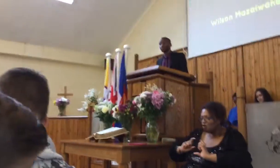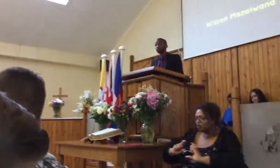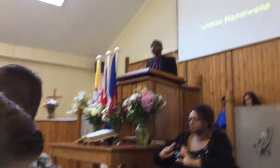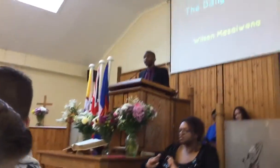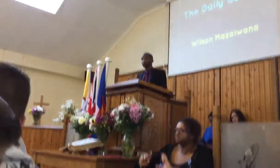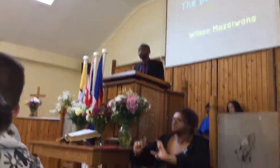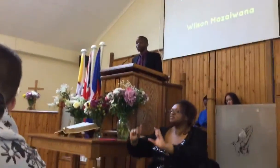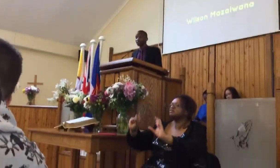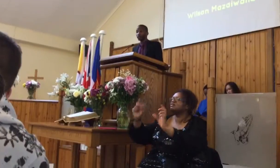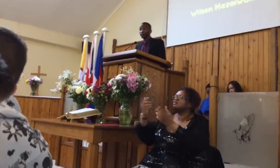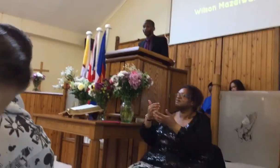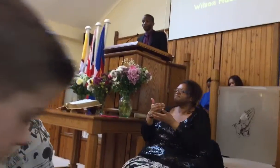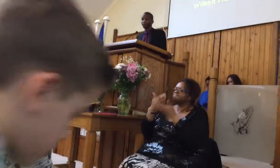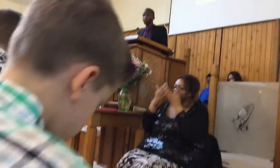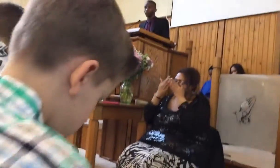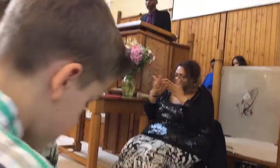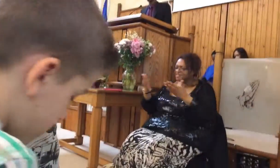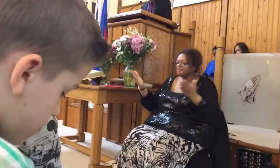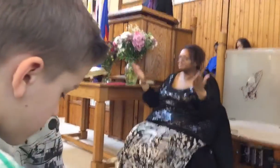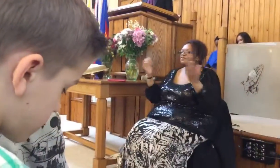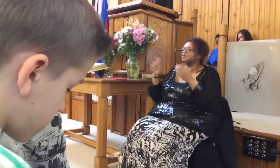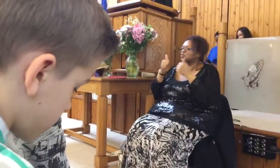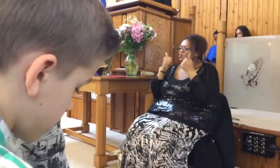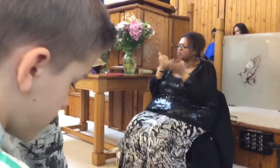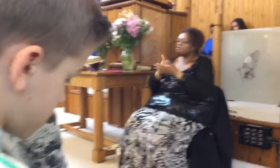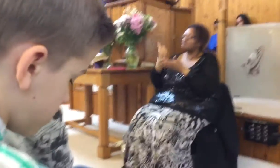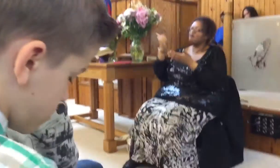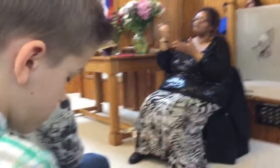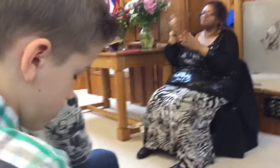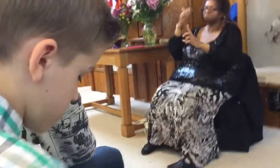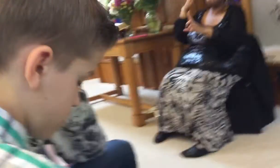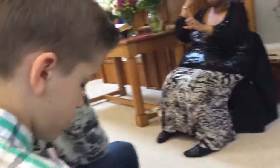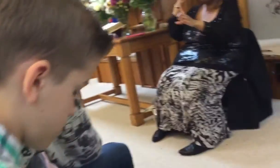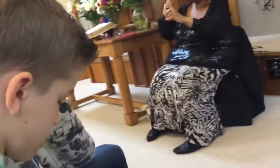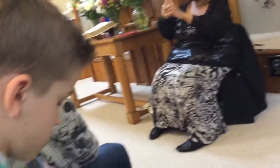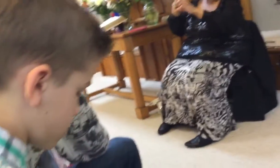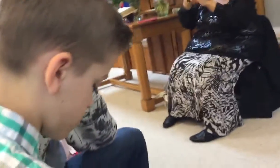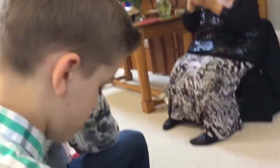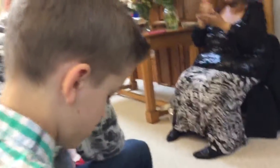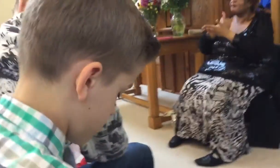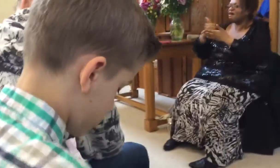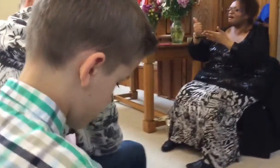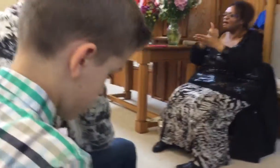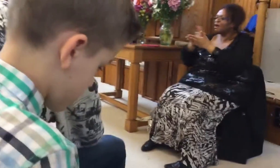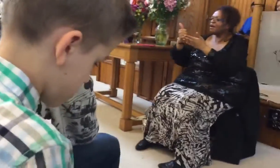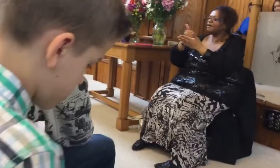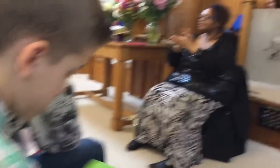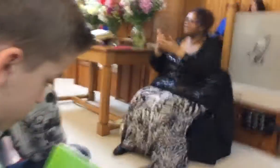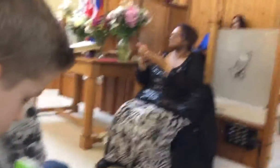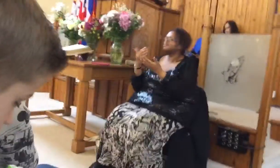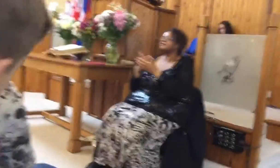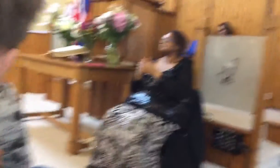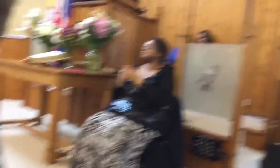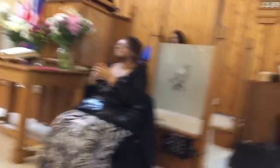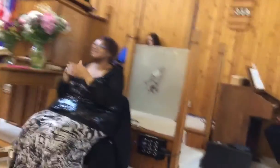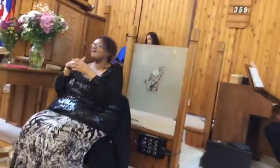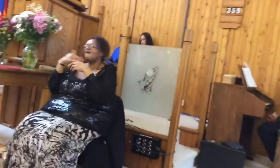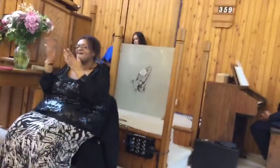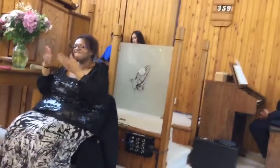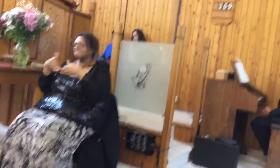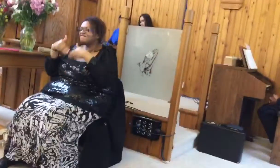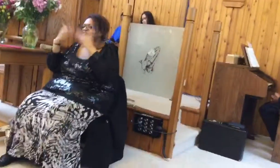We need to be a good sermon. We need to be a living sermon, a daily sermon. We need to make every day